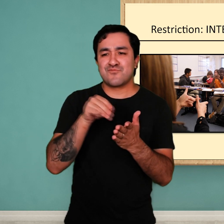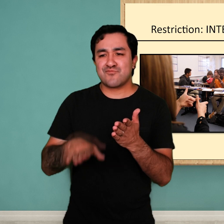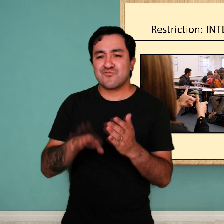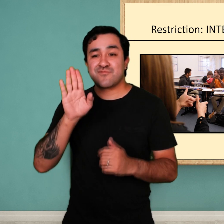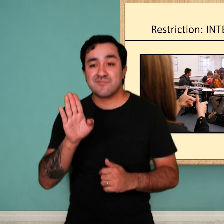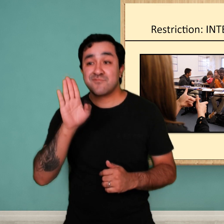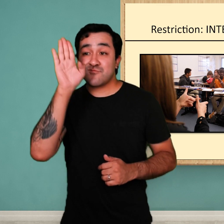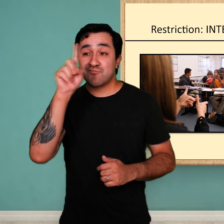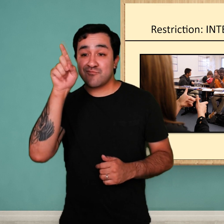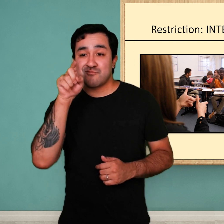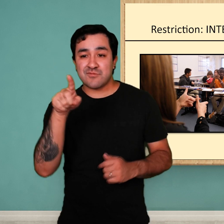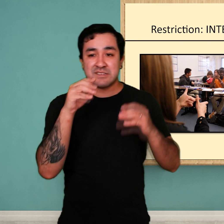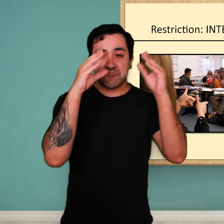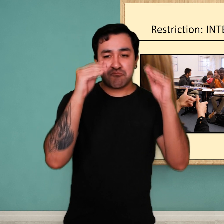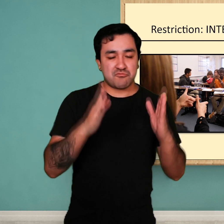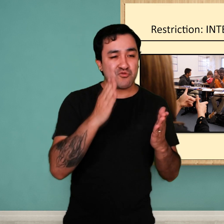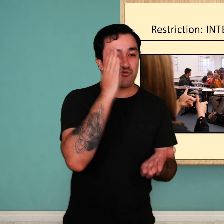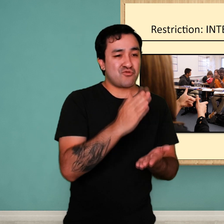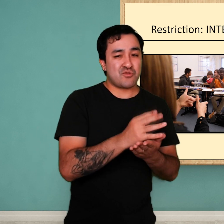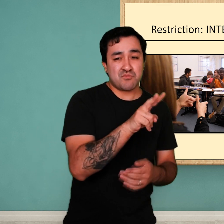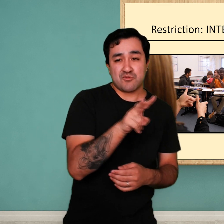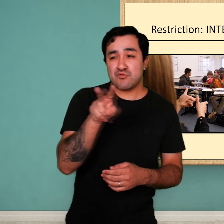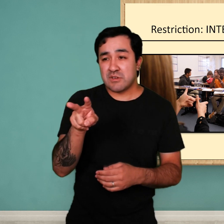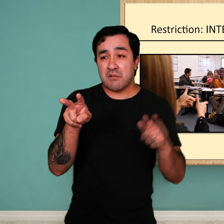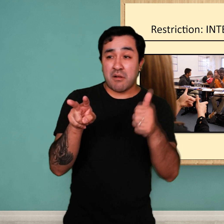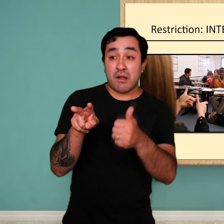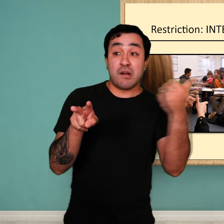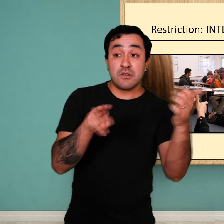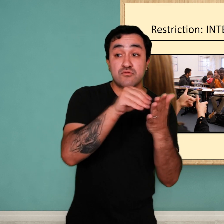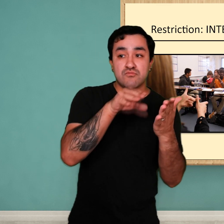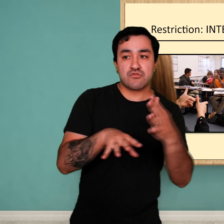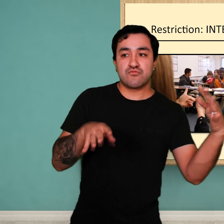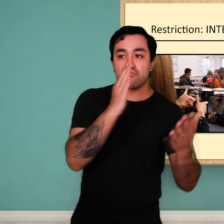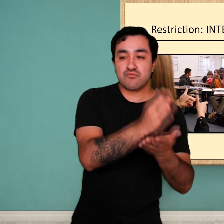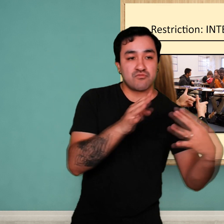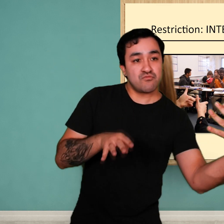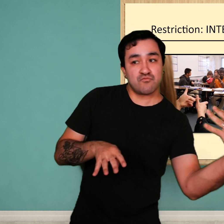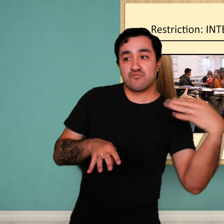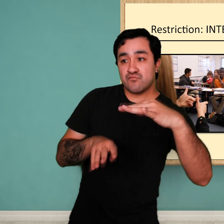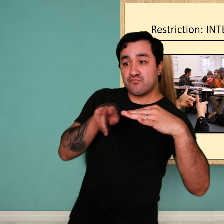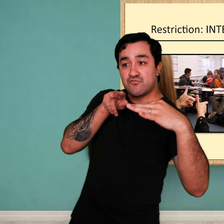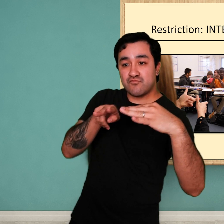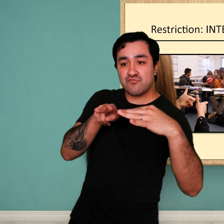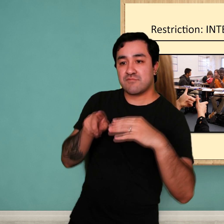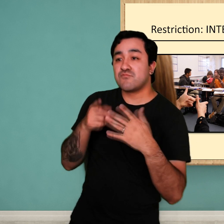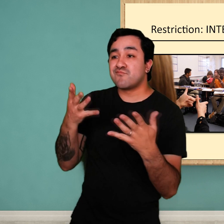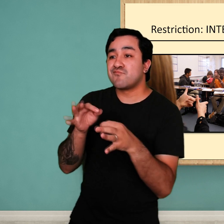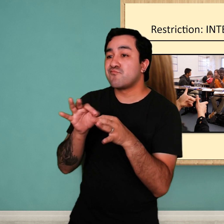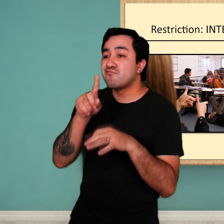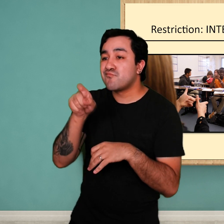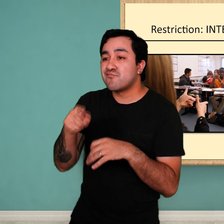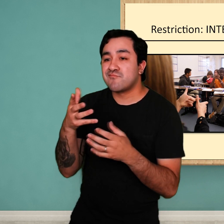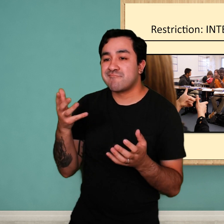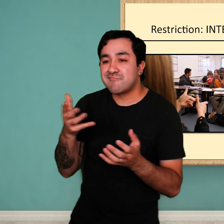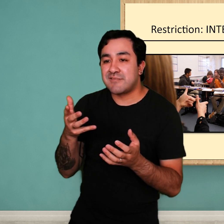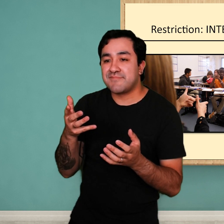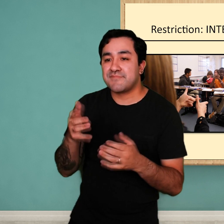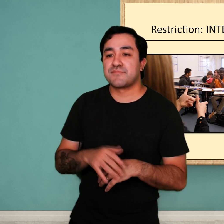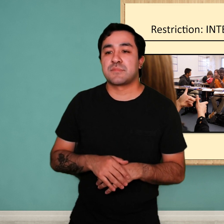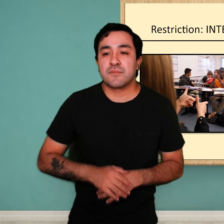action often taken in classrooms where ASL is the language used. Therefore, the interpreter restricts the deaf